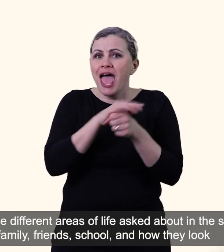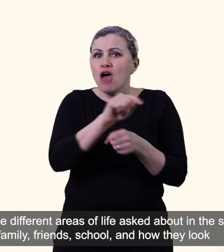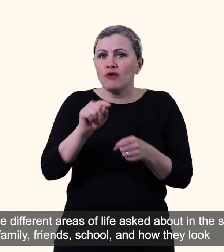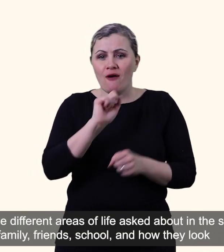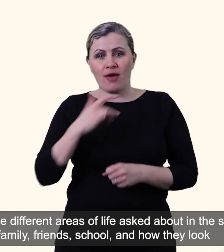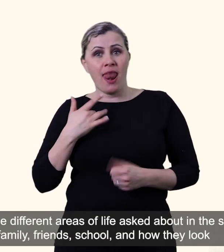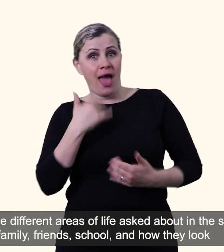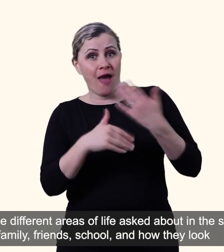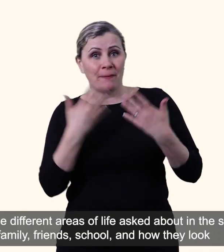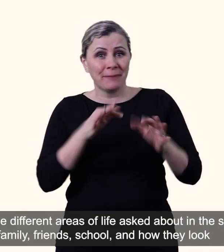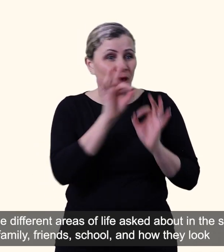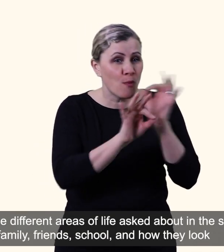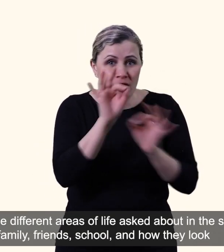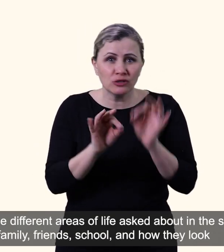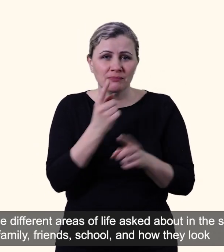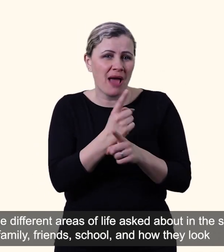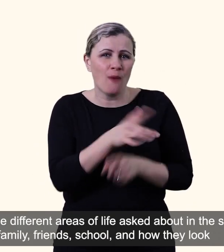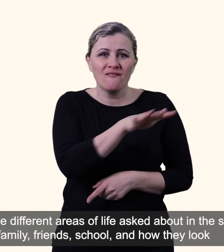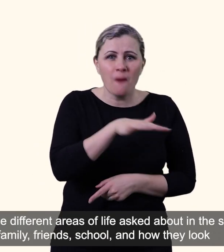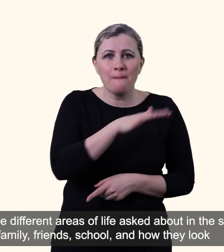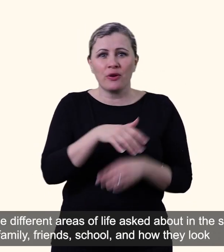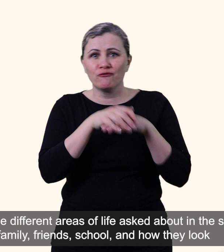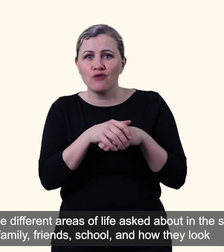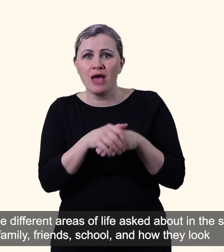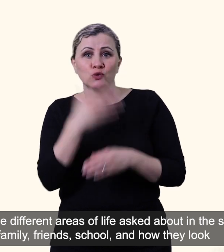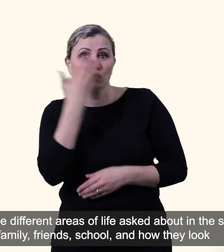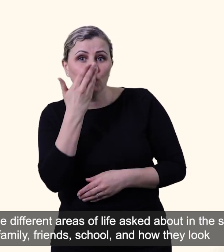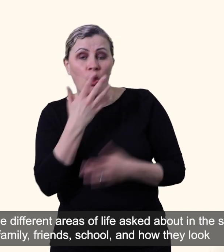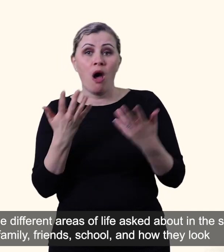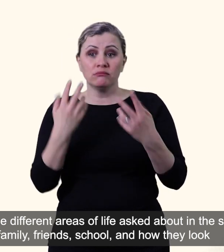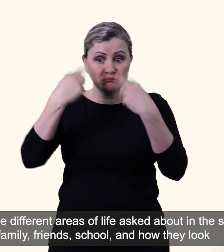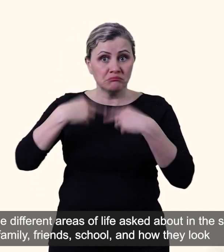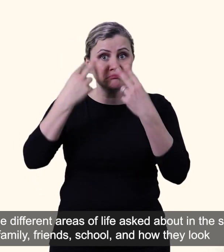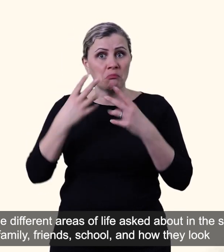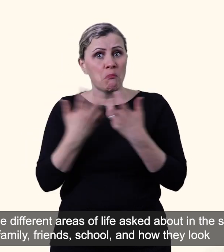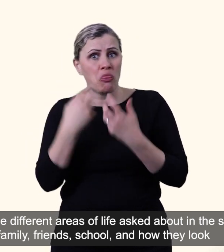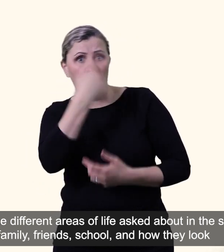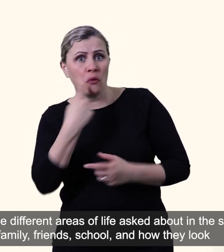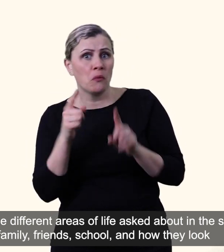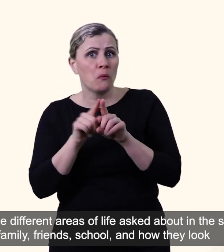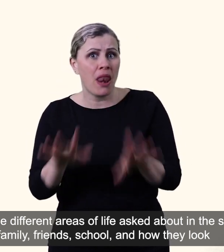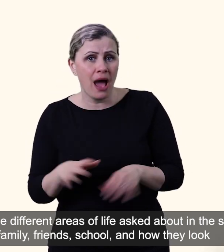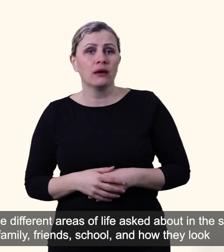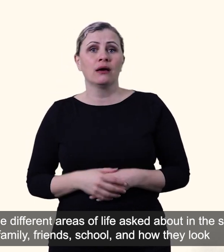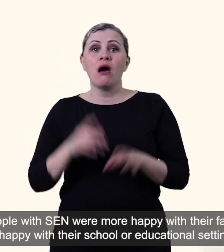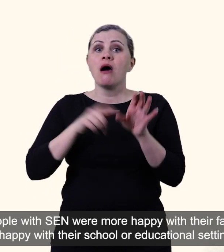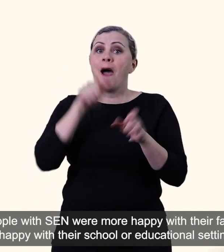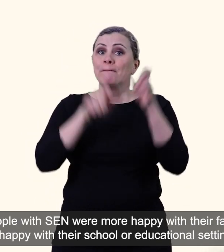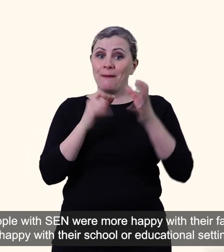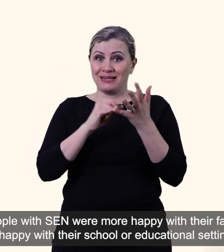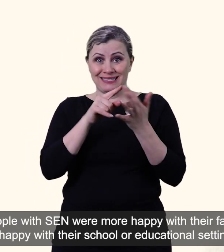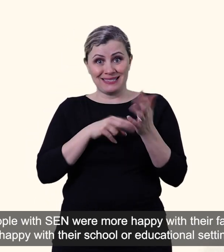Across the different areas of life asked about in the survey, family, friends, school, and how they look,